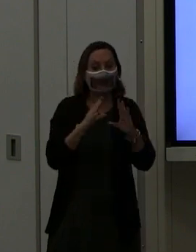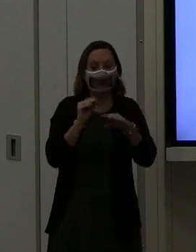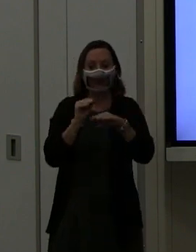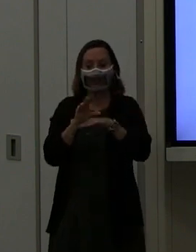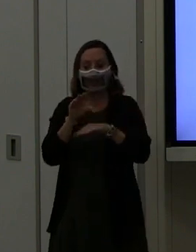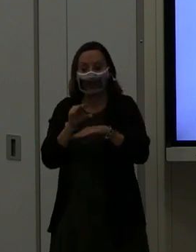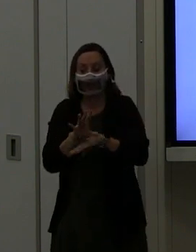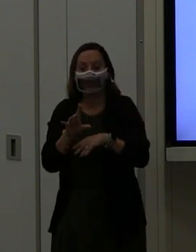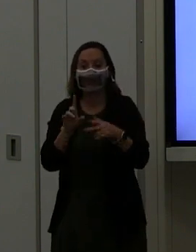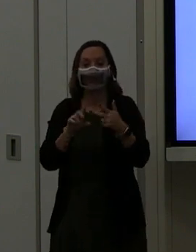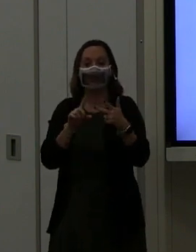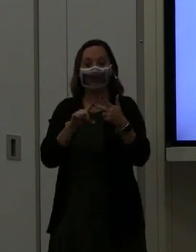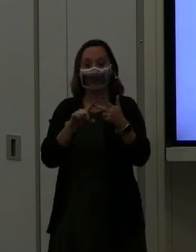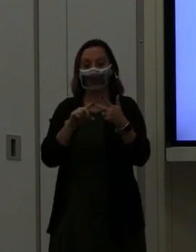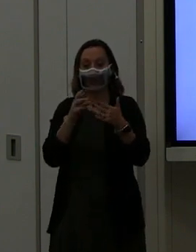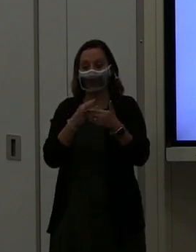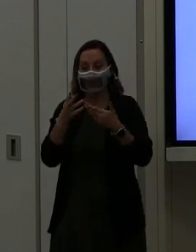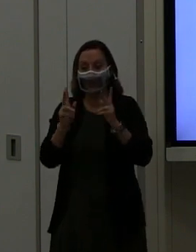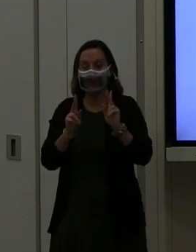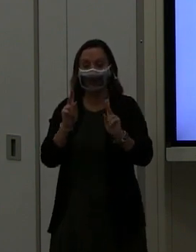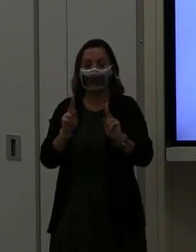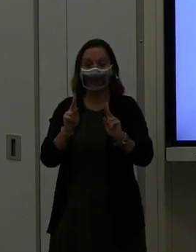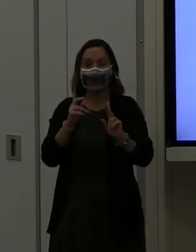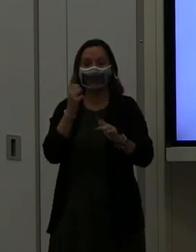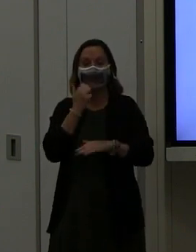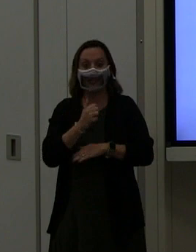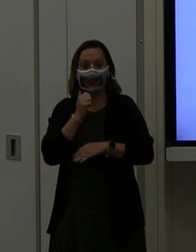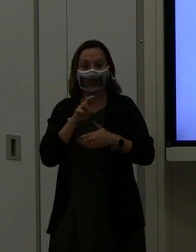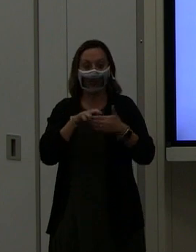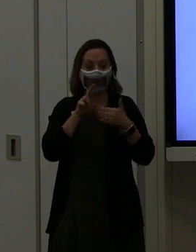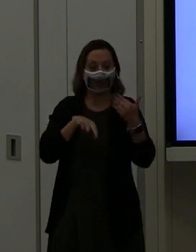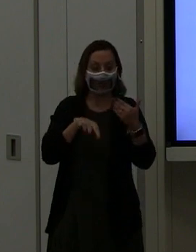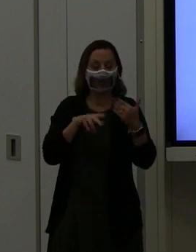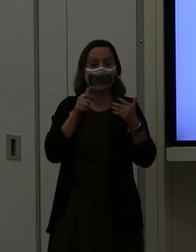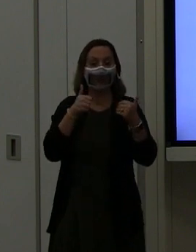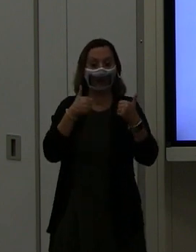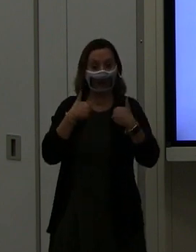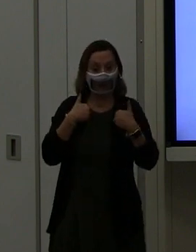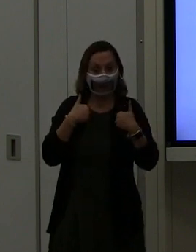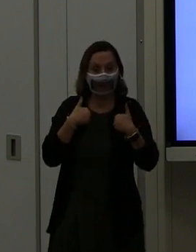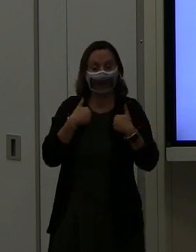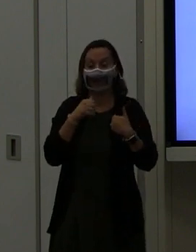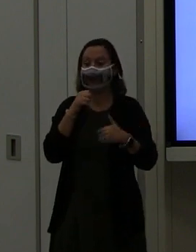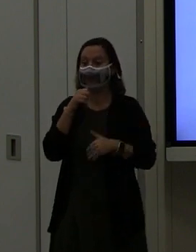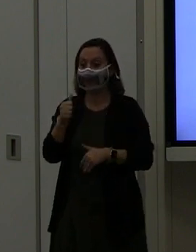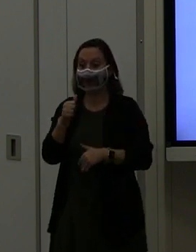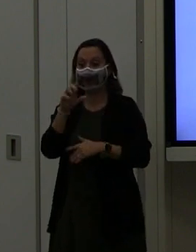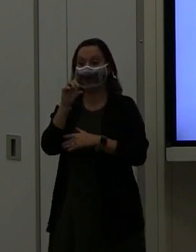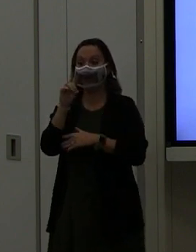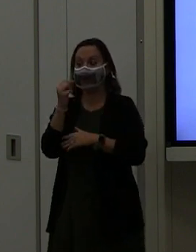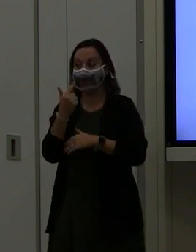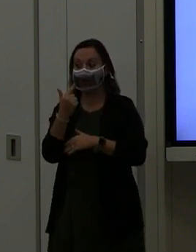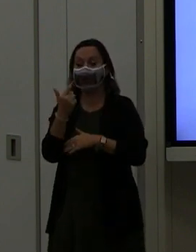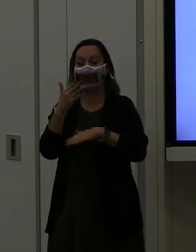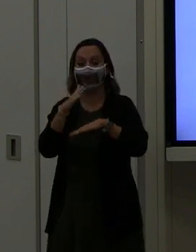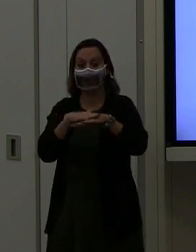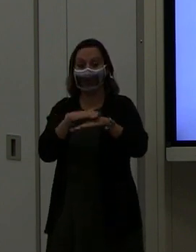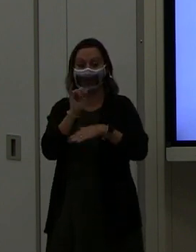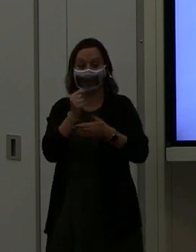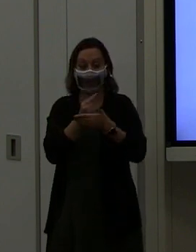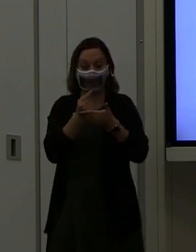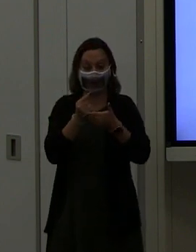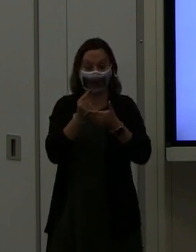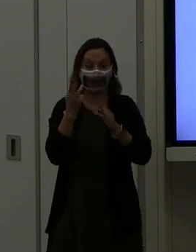to daily reports that detailed who had and had not logged in for that week to participate in instruction and